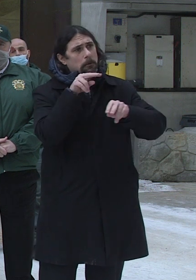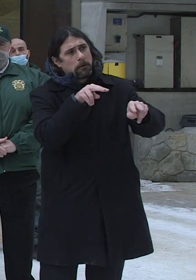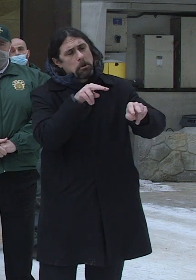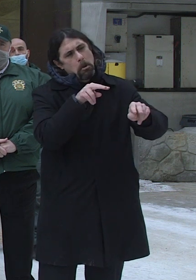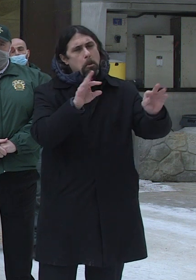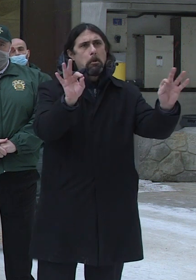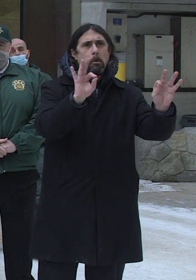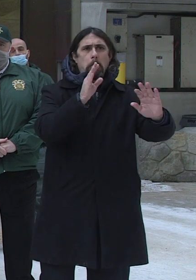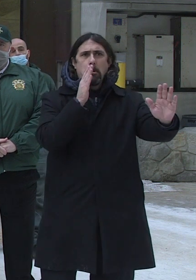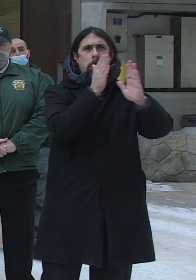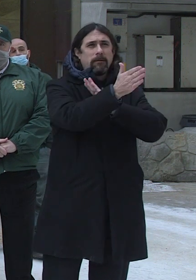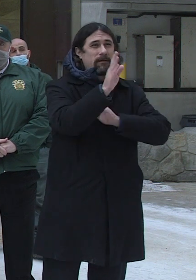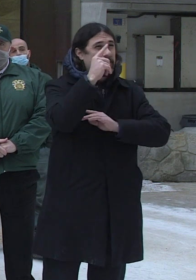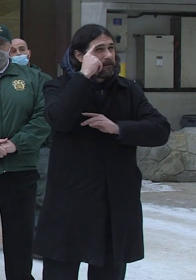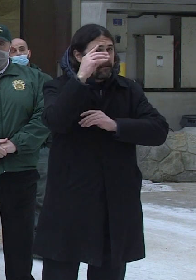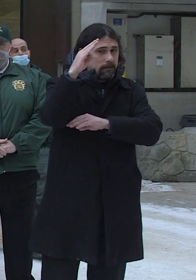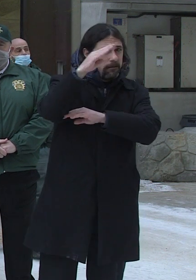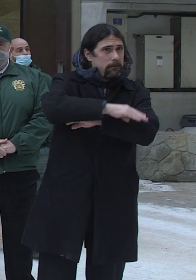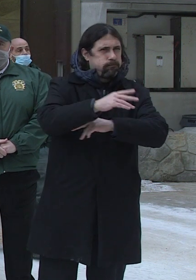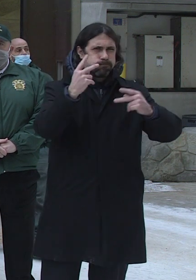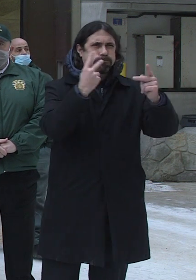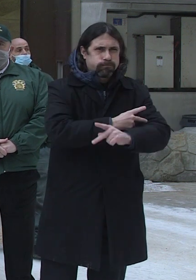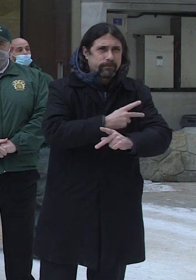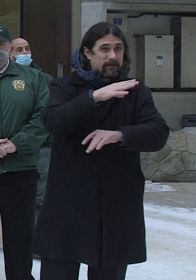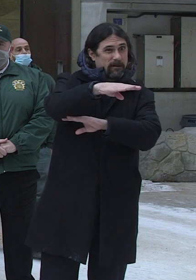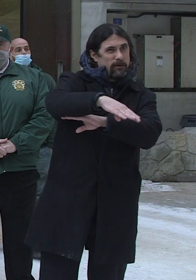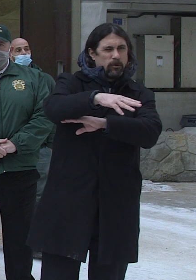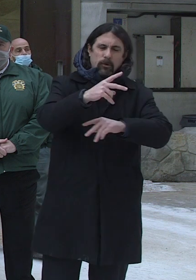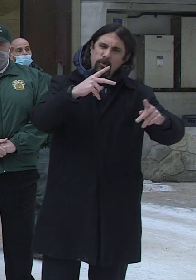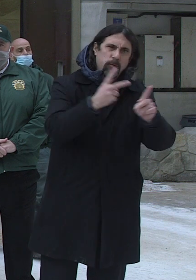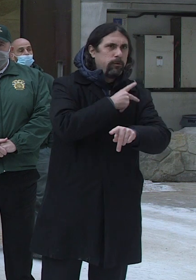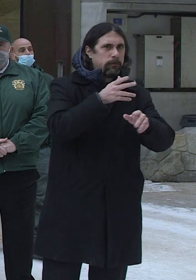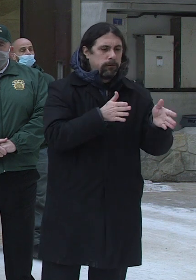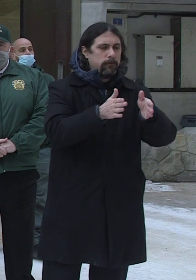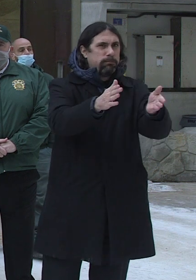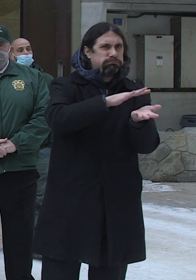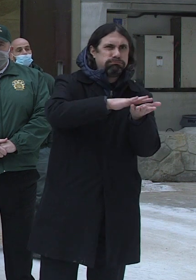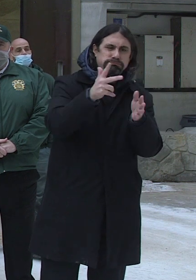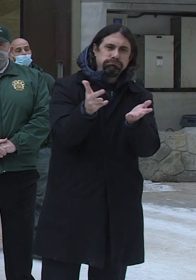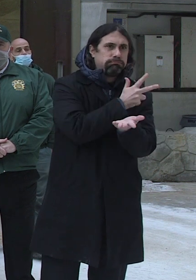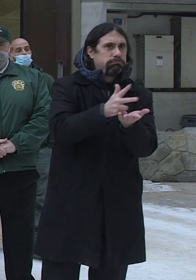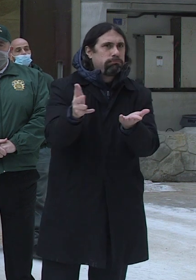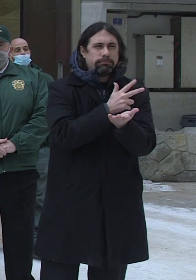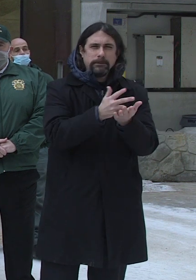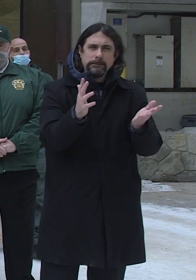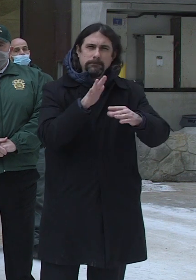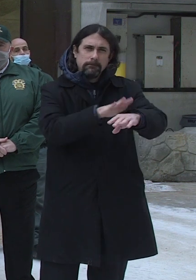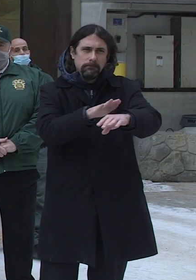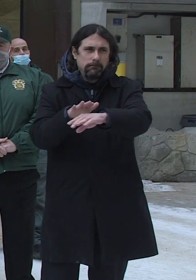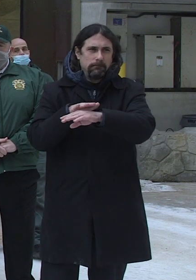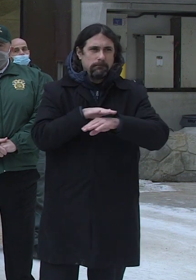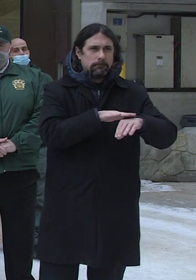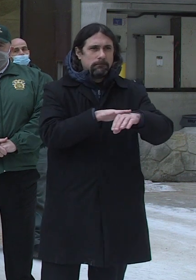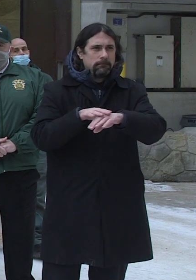then Tuesday morning, we could still see some issues with the morning rush hour on Tuesday. So the snow will start to taper off by Monday